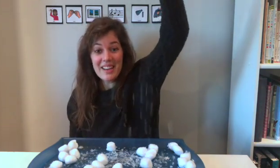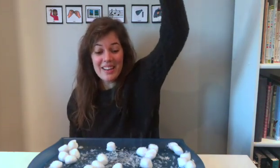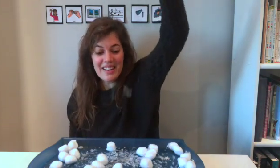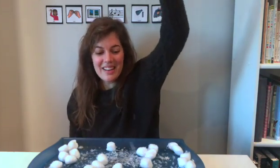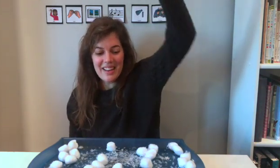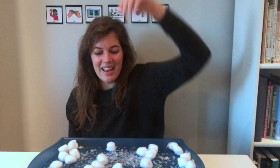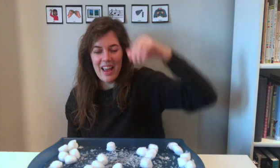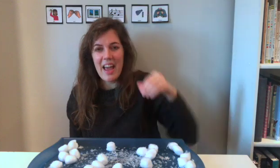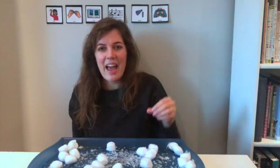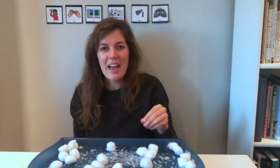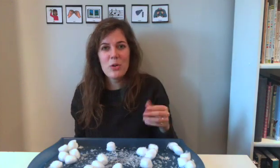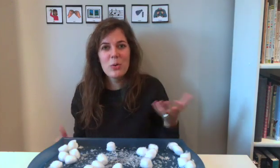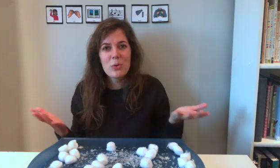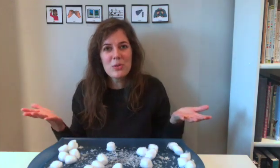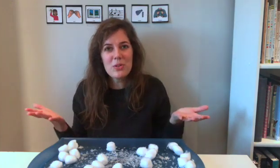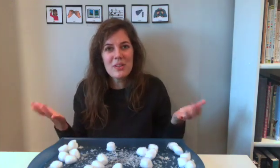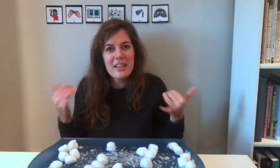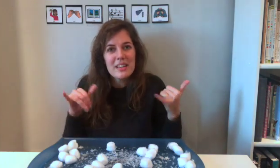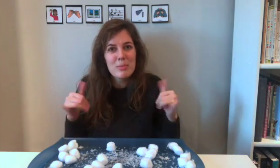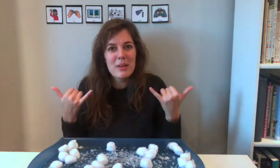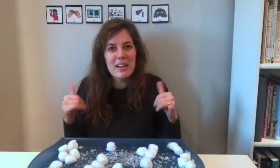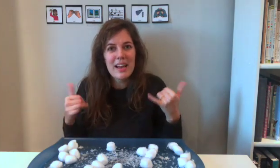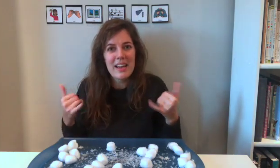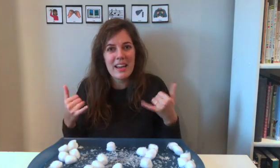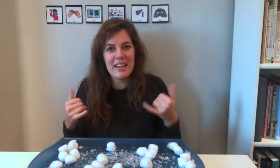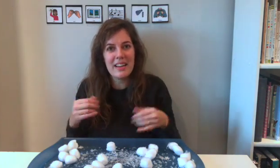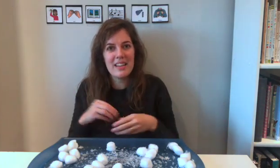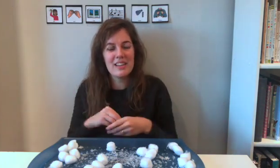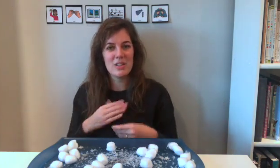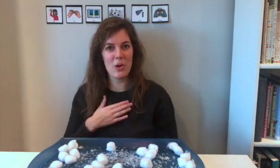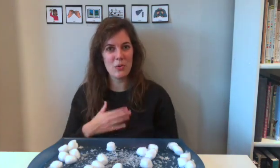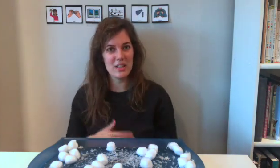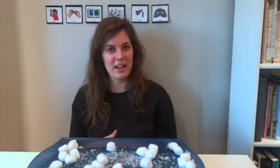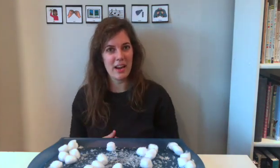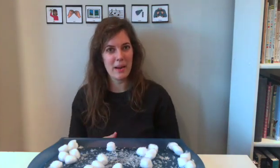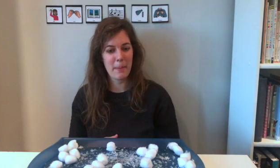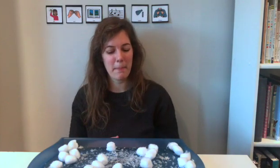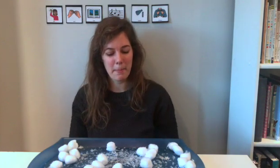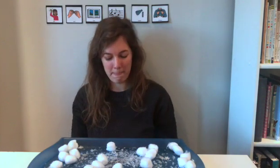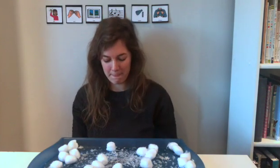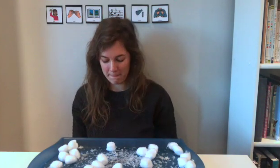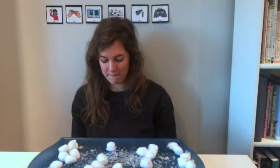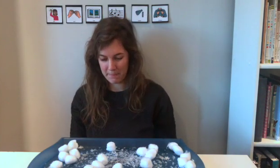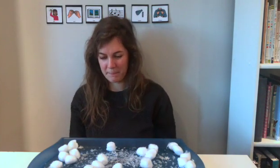snowing. And who do you think is playing in the snow today?